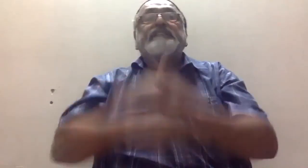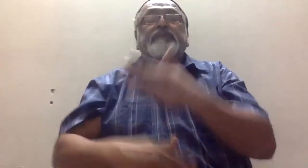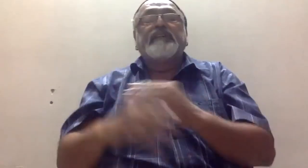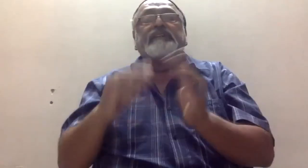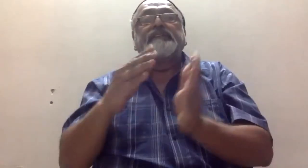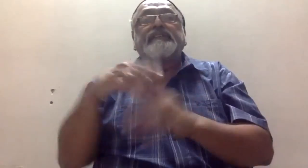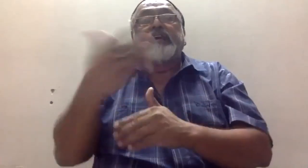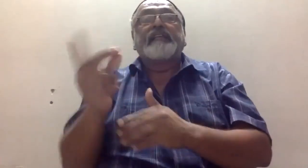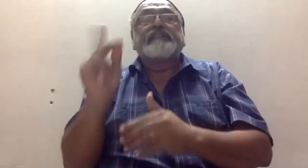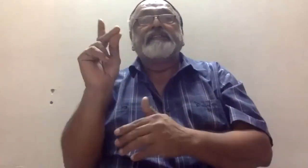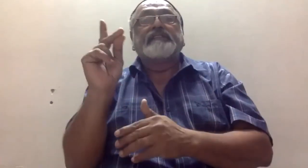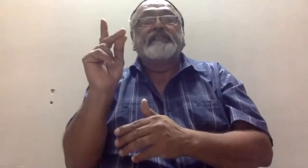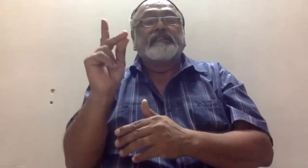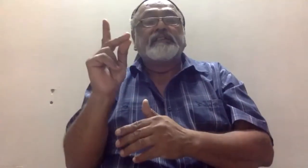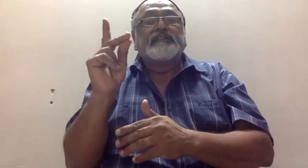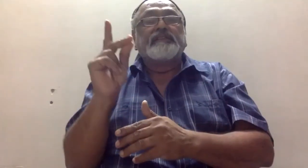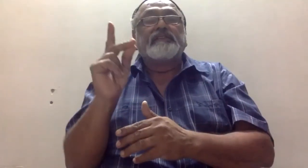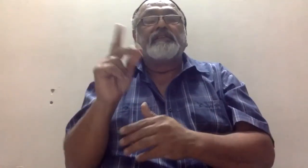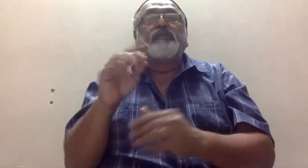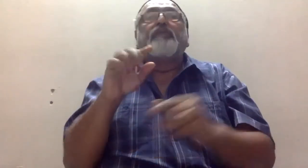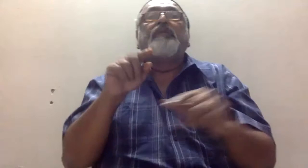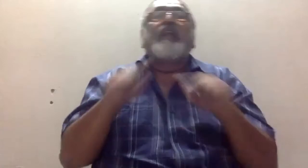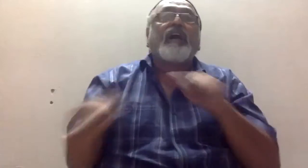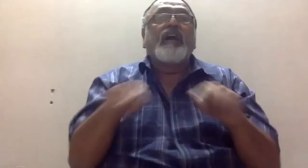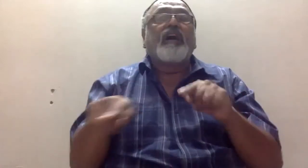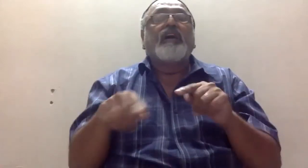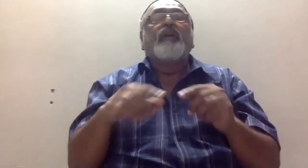say anybody Langda or Lula or Andha.